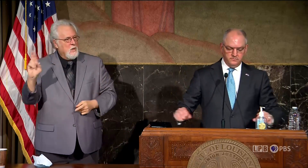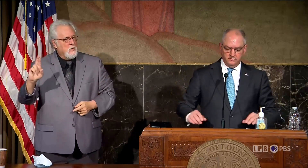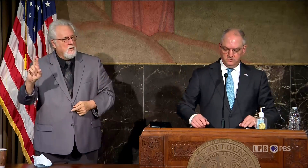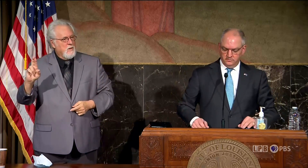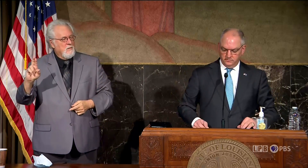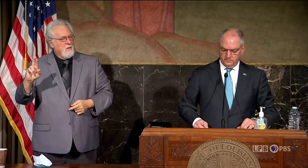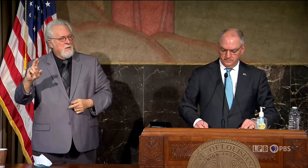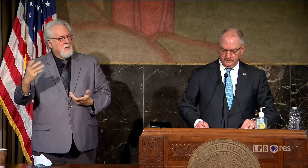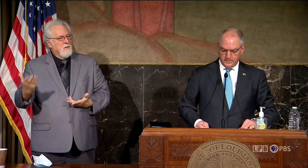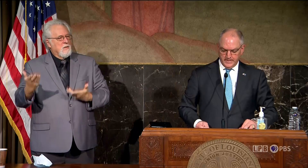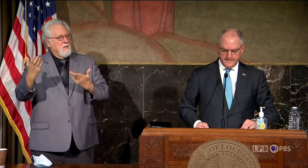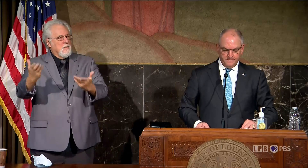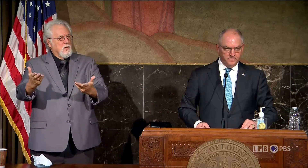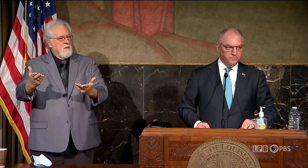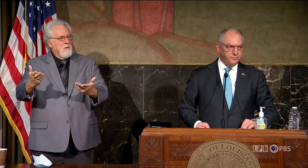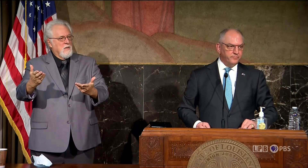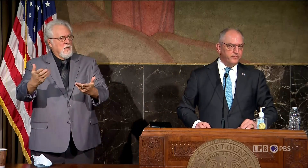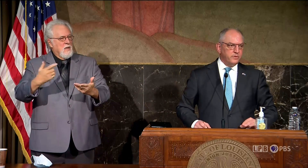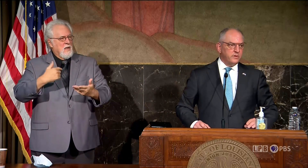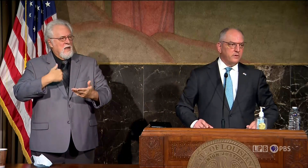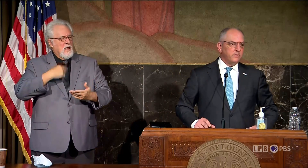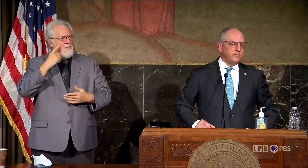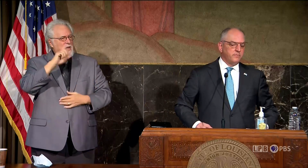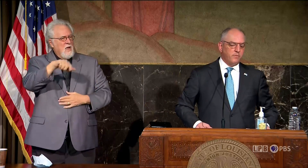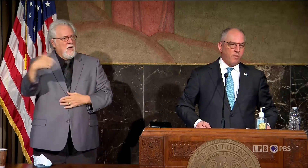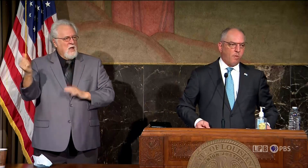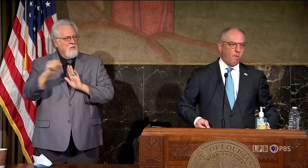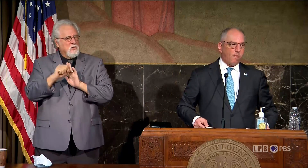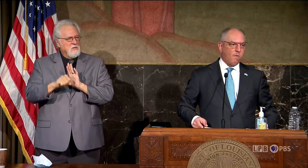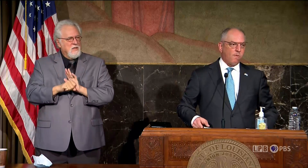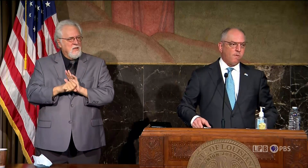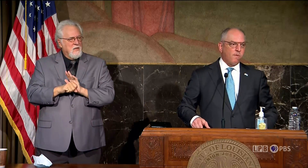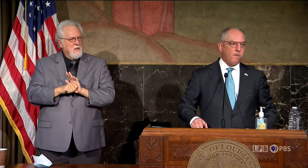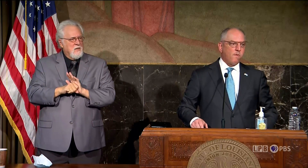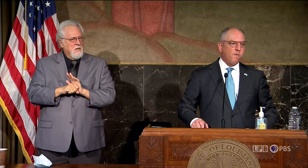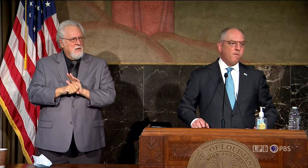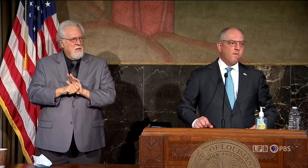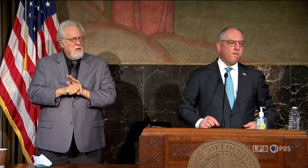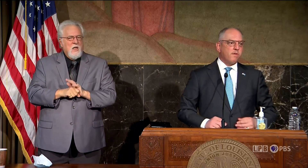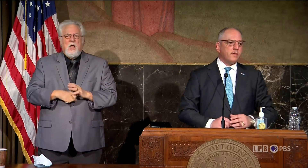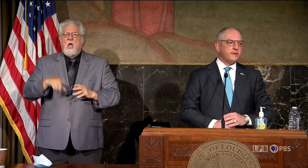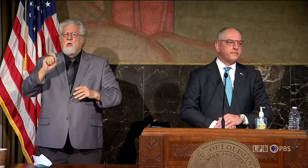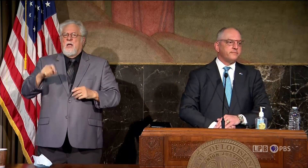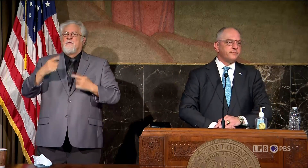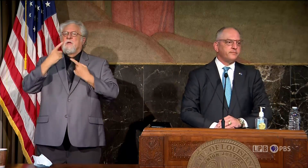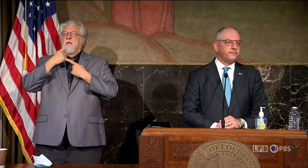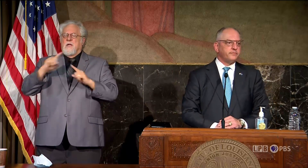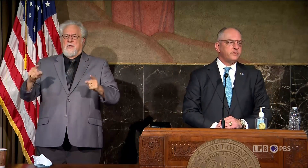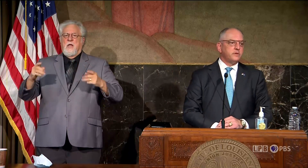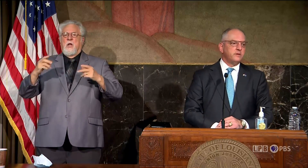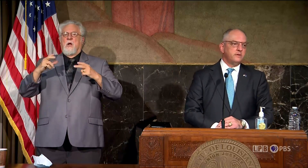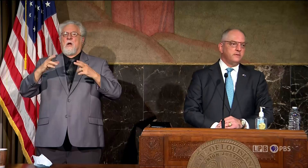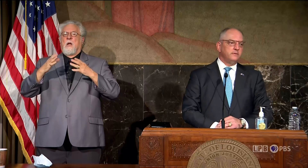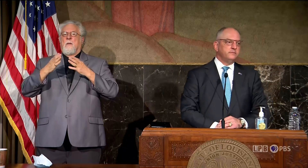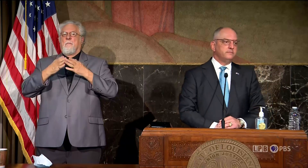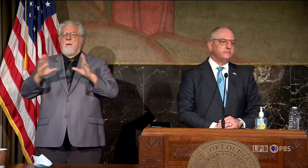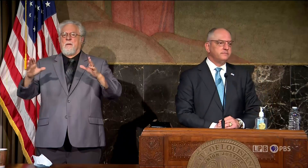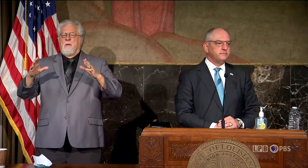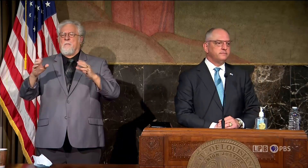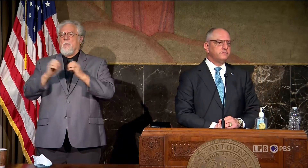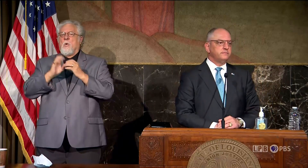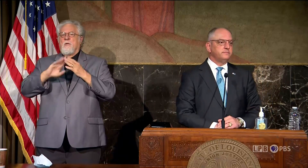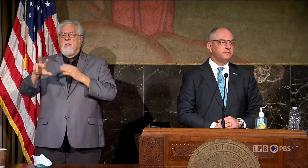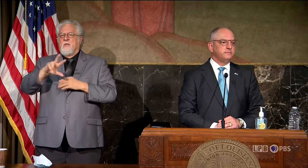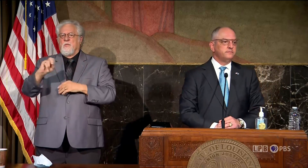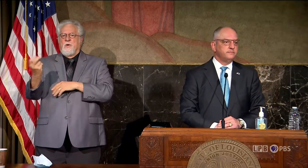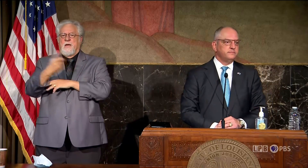has floated that's, I think, an operation in other states is you couldn't declare a public health emergency or an emergency of any kind longer than 30